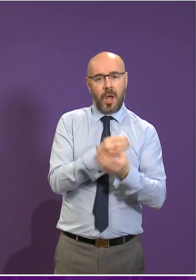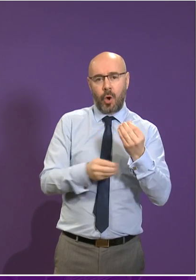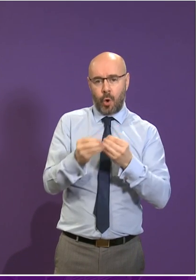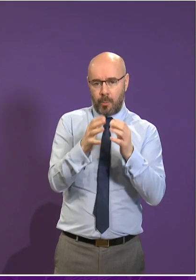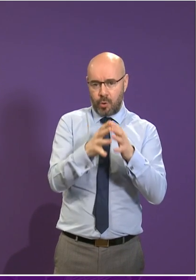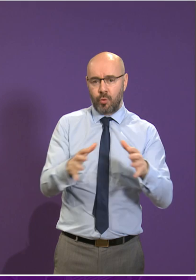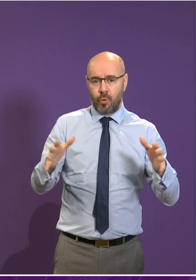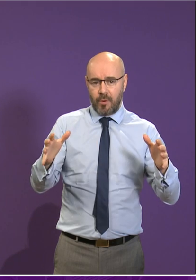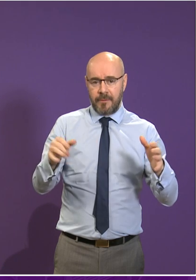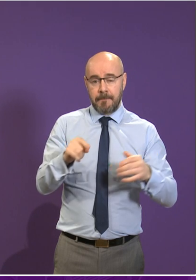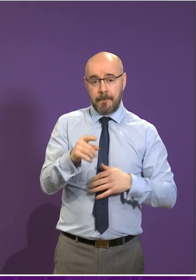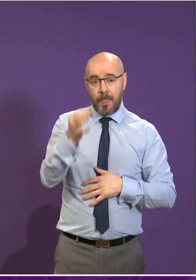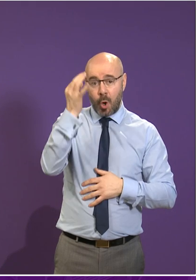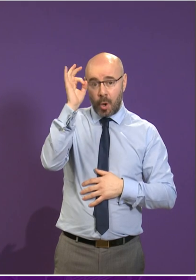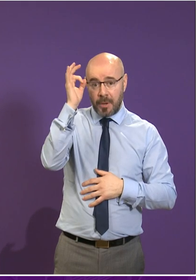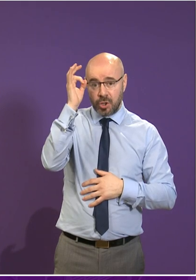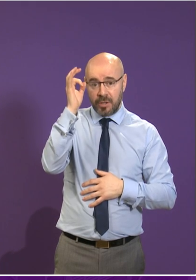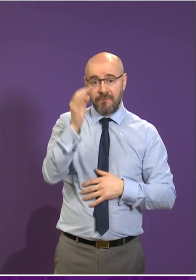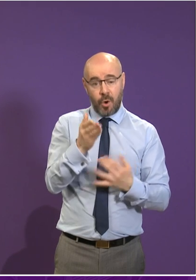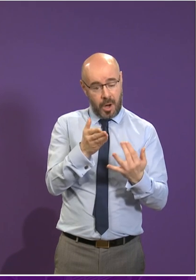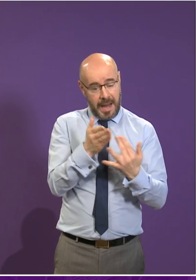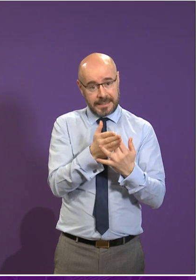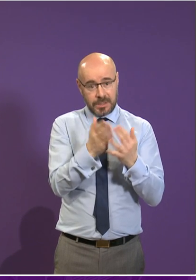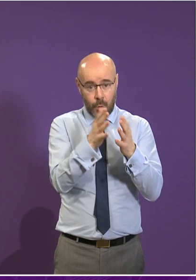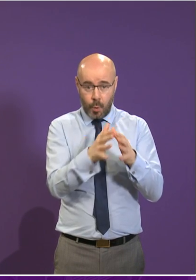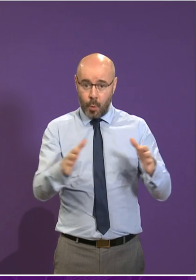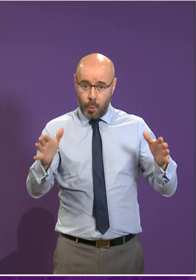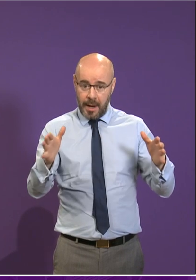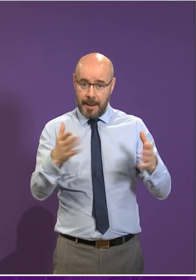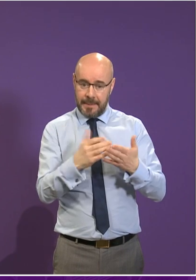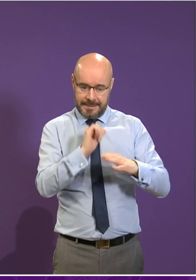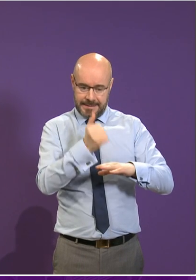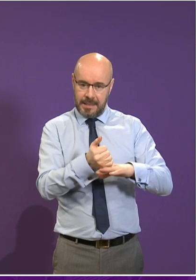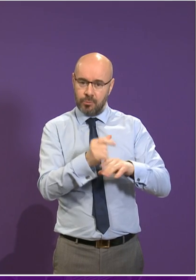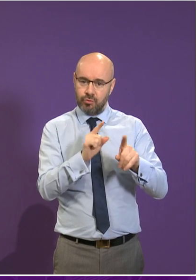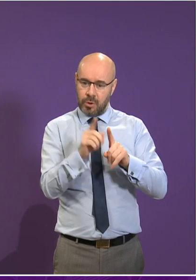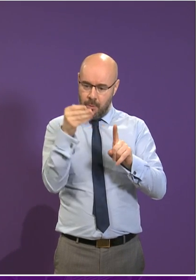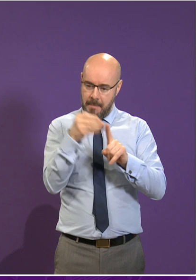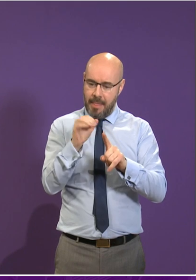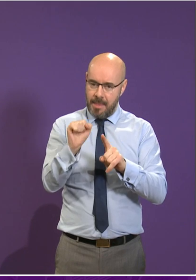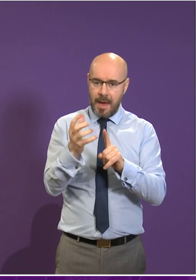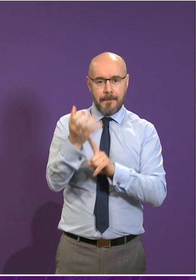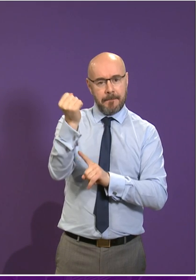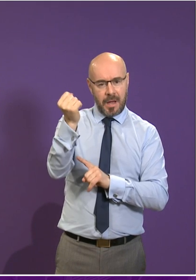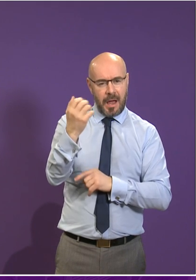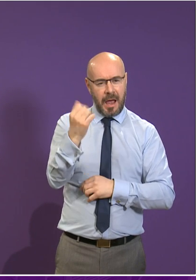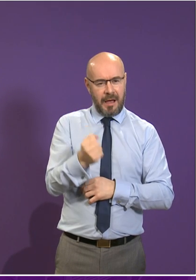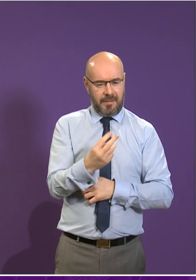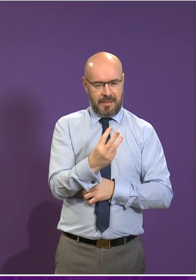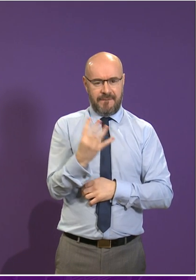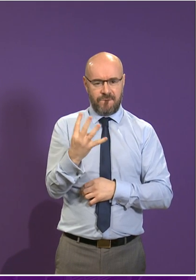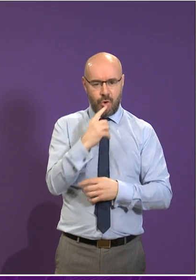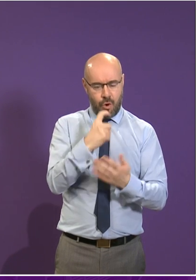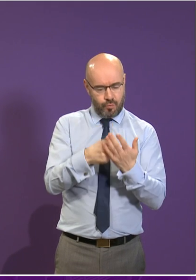Commission on Widening Access was established to advise us of the steps necessary to meet that ambition, and the Commission made 34 recommendations which,